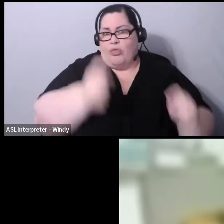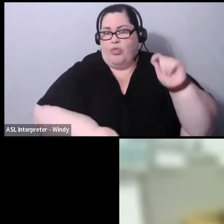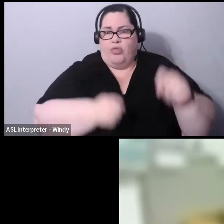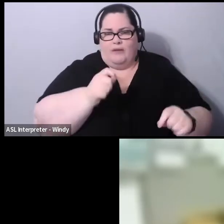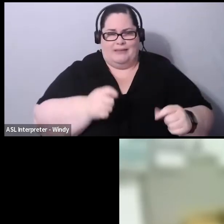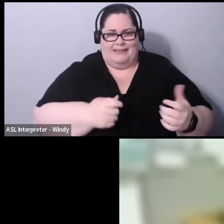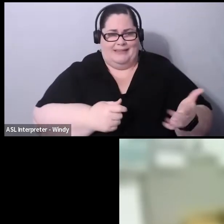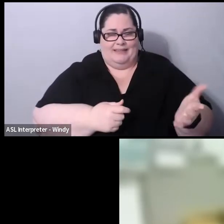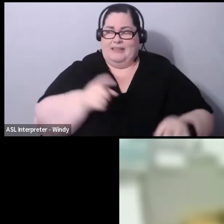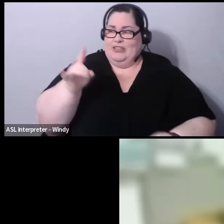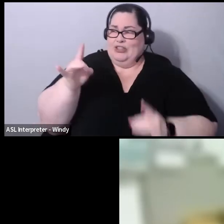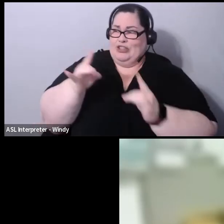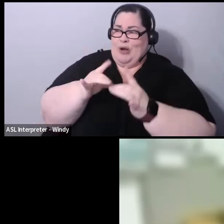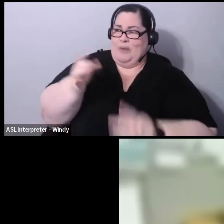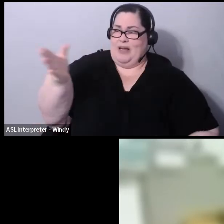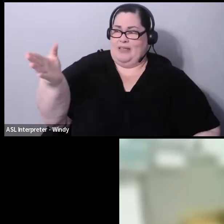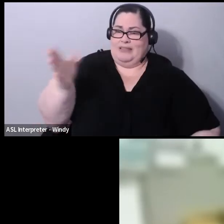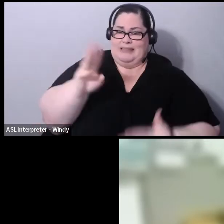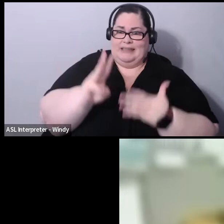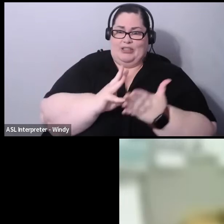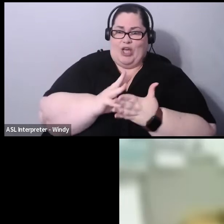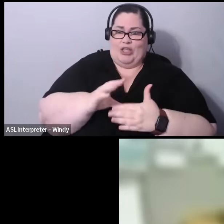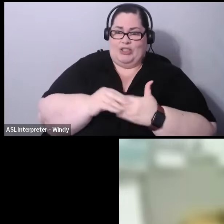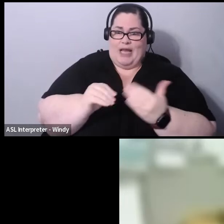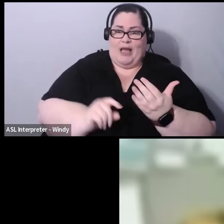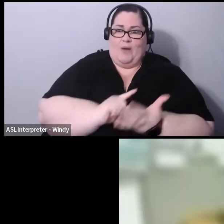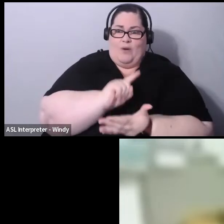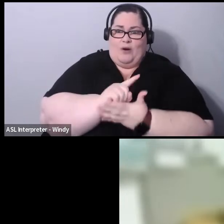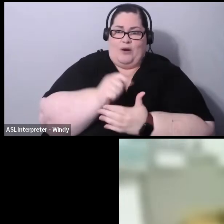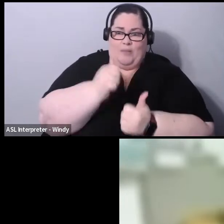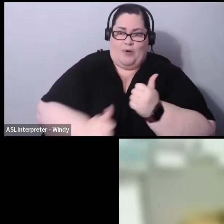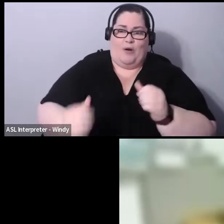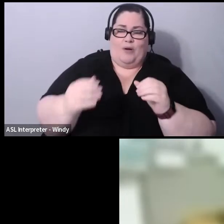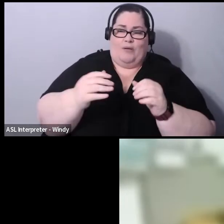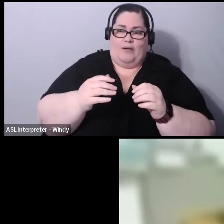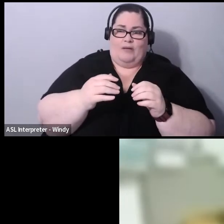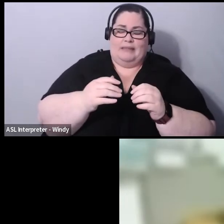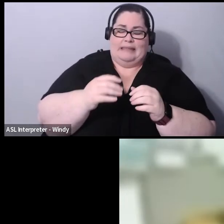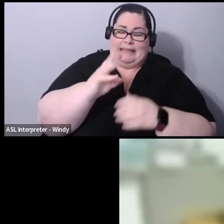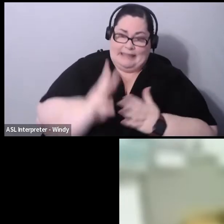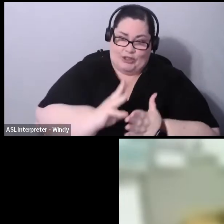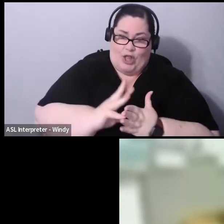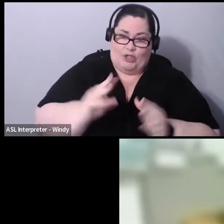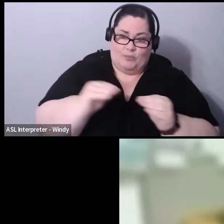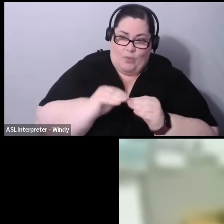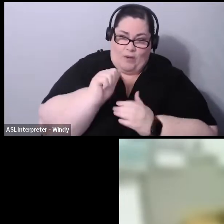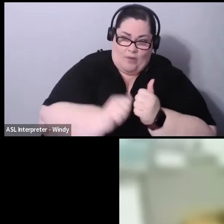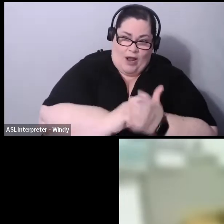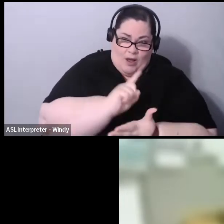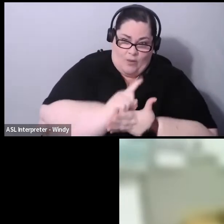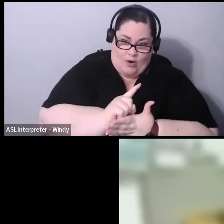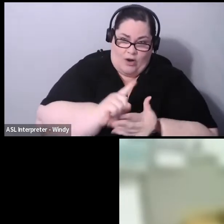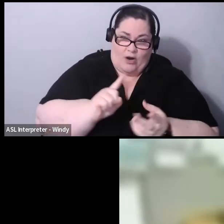go to Starbucks and make $6 an hour more and have benefits from day one, and they will pay for me to go to ASU?